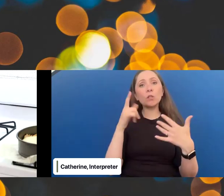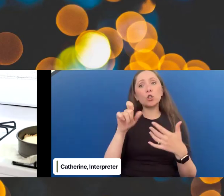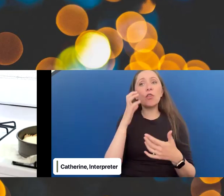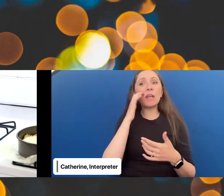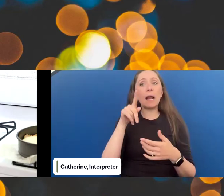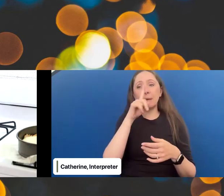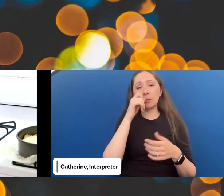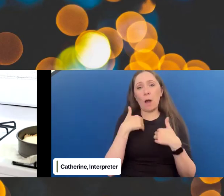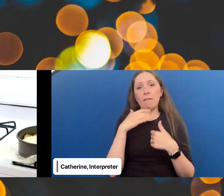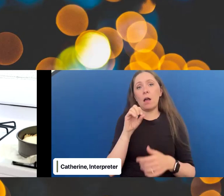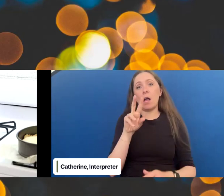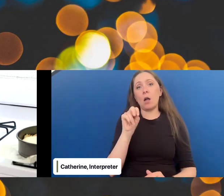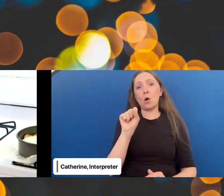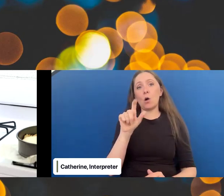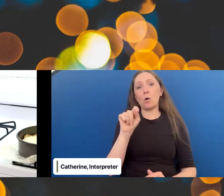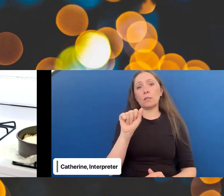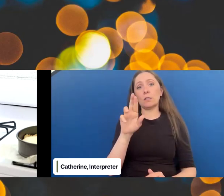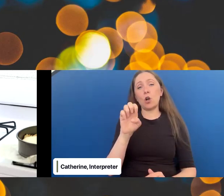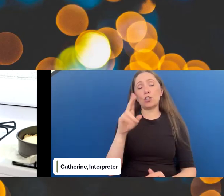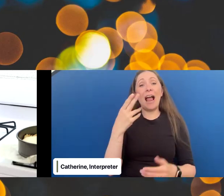that cornstarch regardless. Okay.